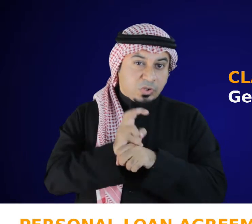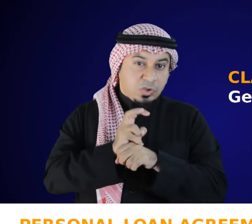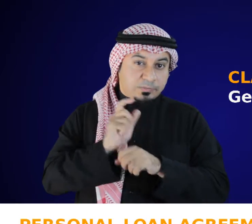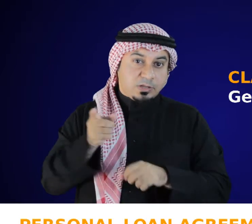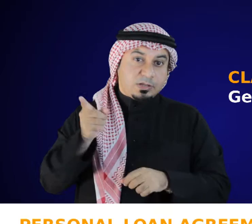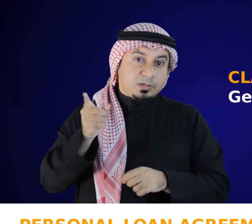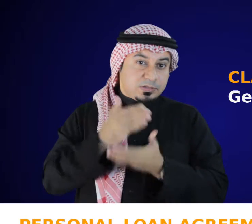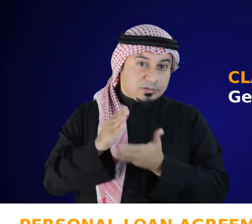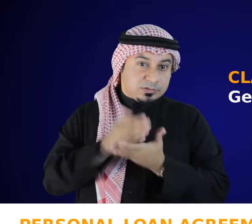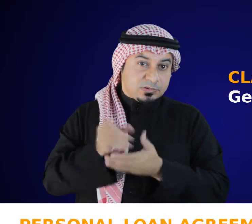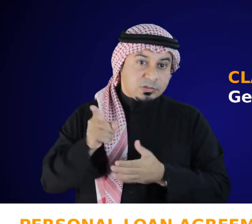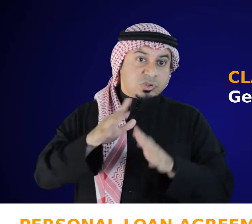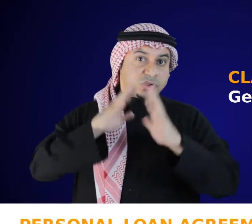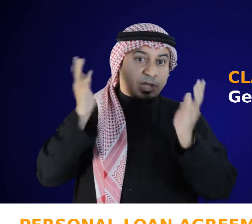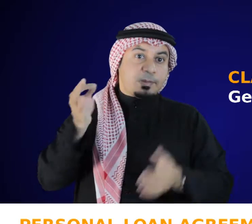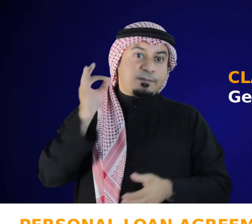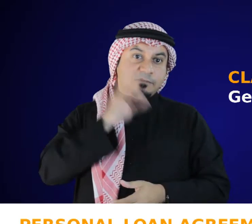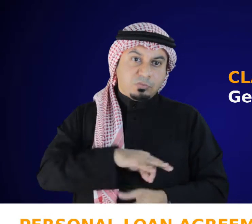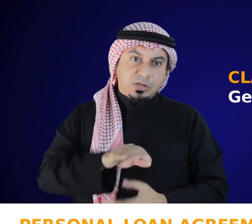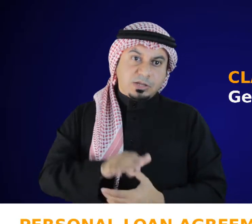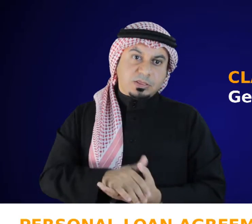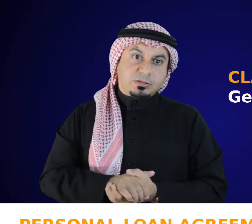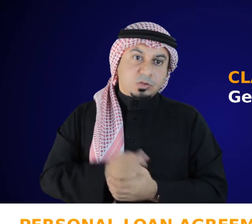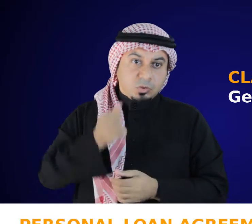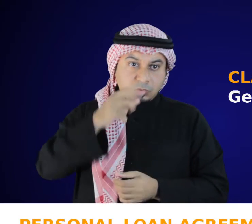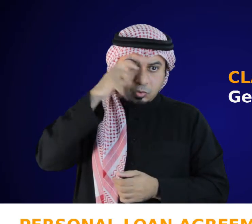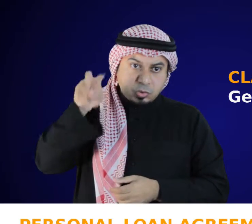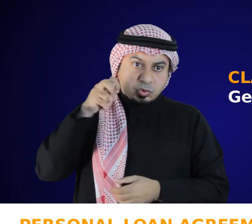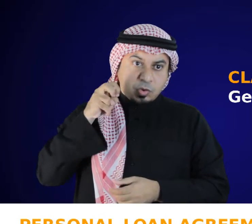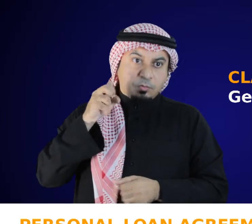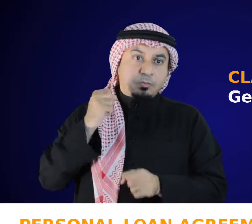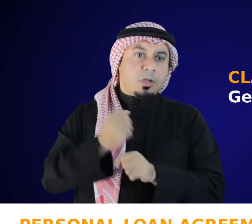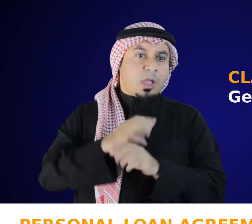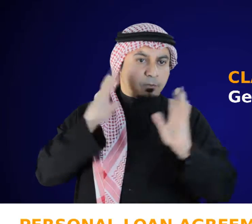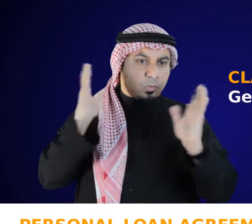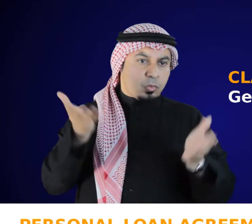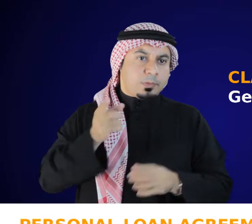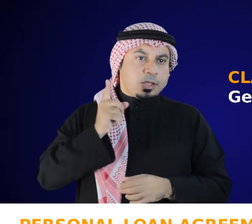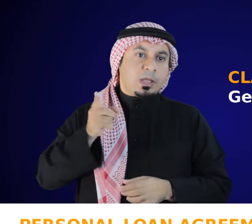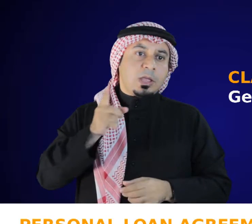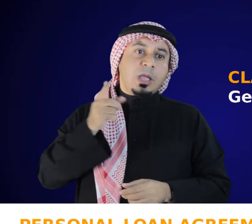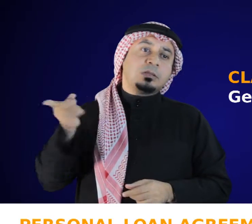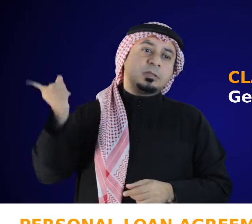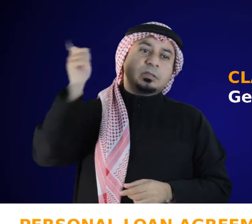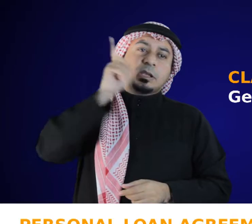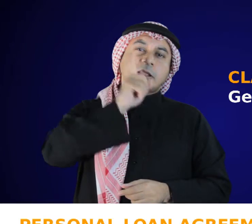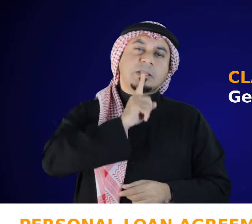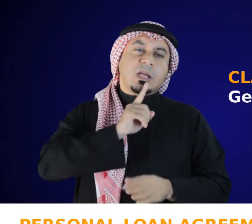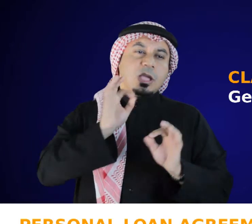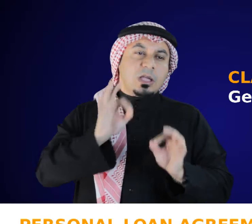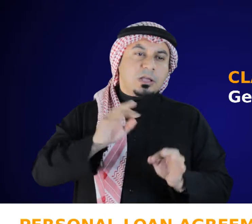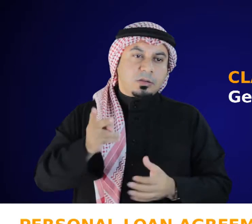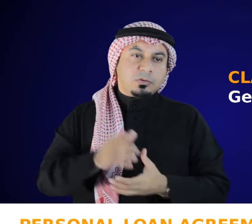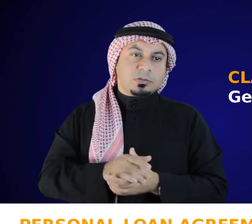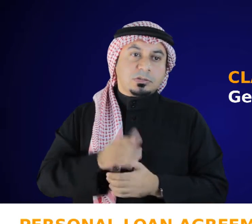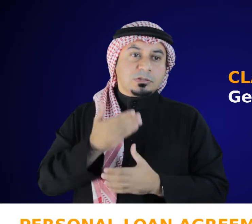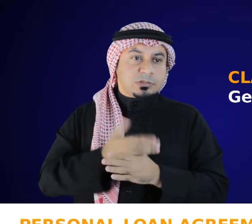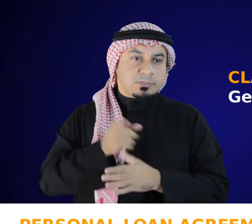the interest, fees, and commission up to the maturity date of the debt. The interest mentioned in this agreement